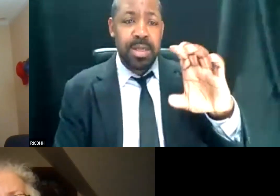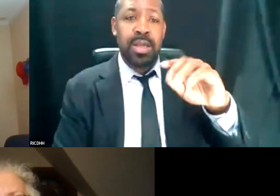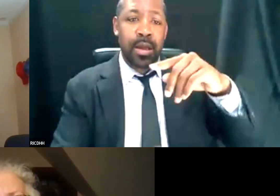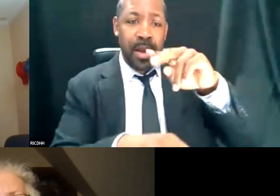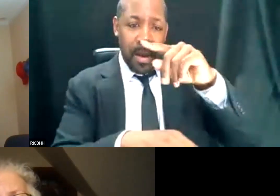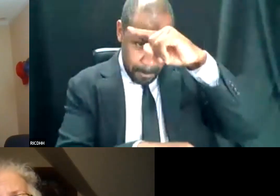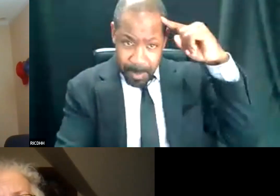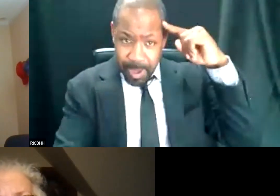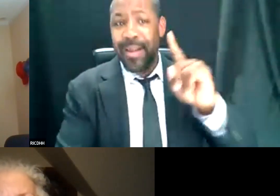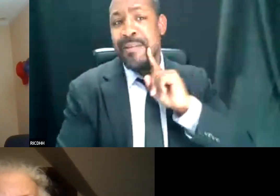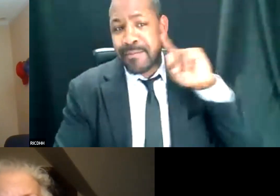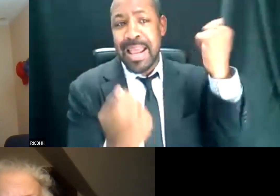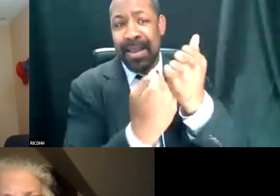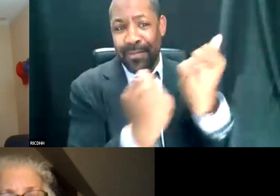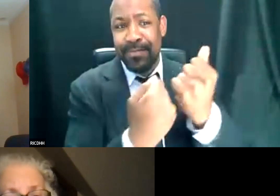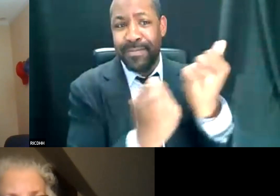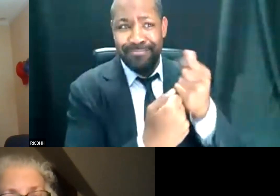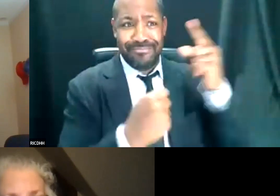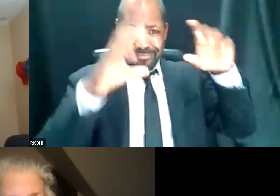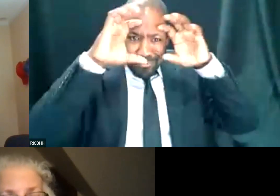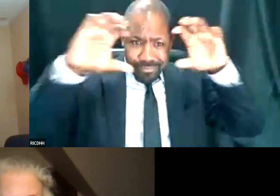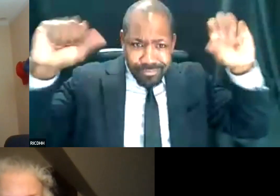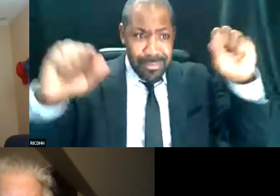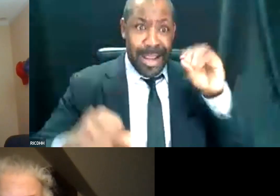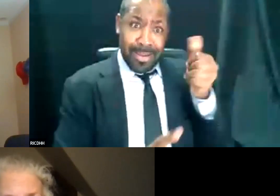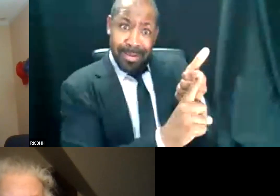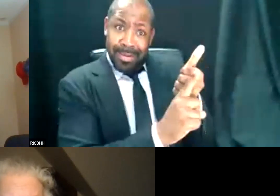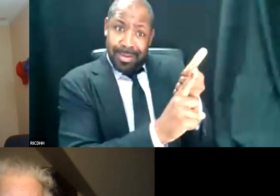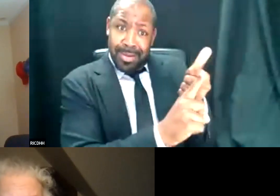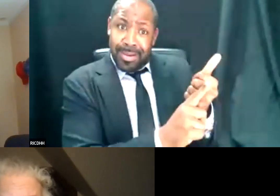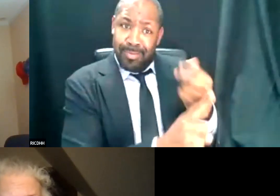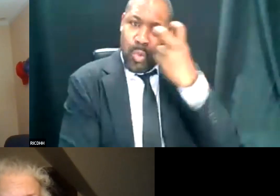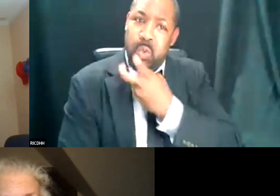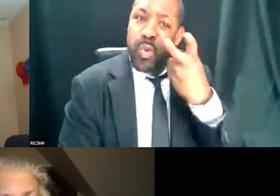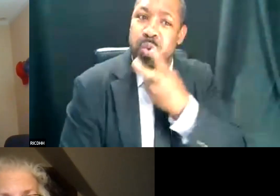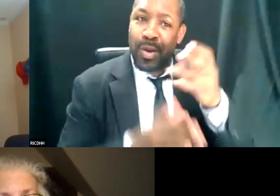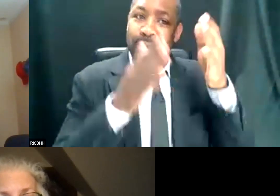She's the president of the Washington, D.C. Black Deaf Advocates, BDA.